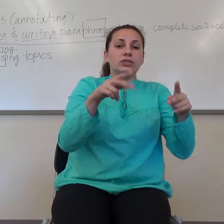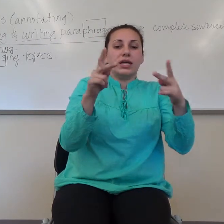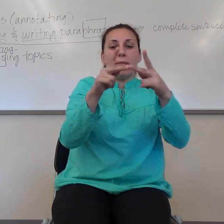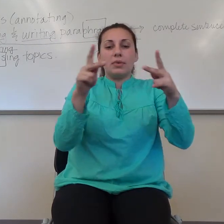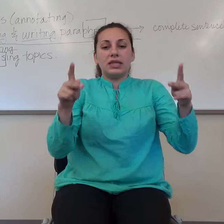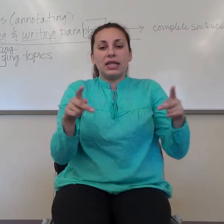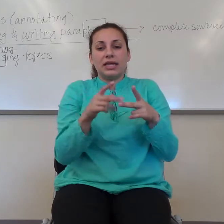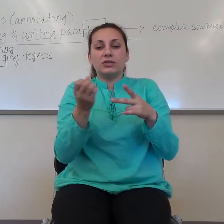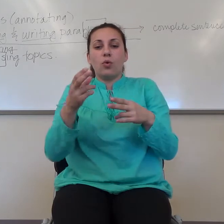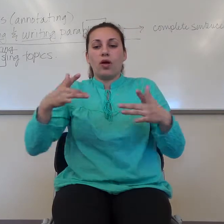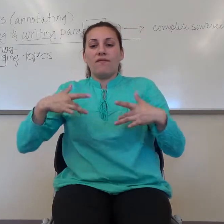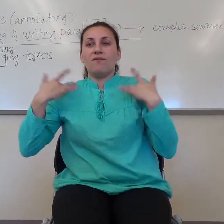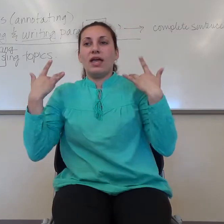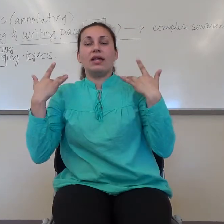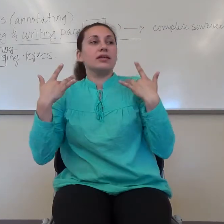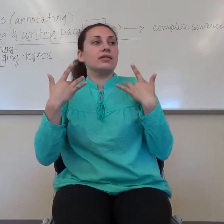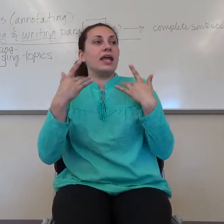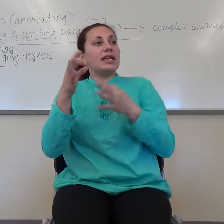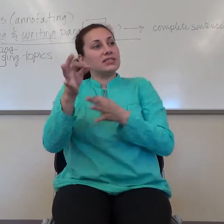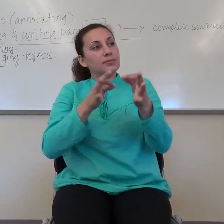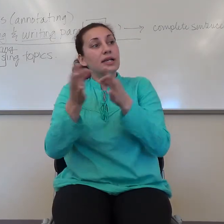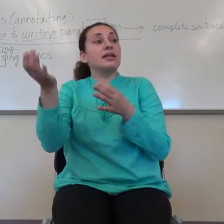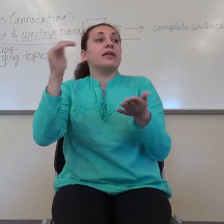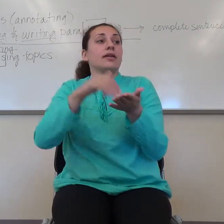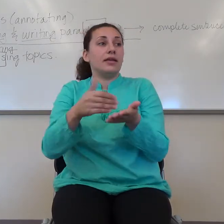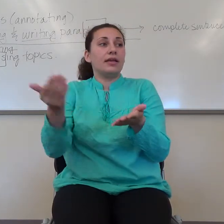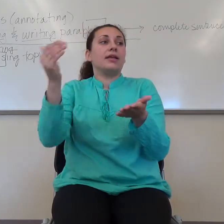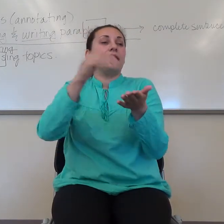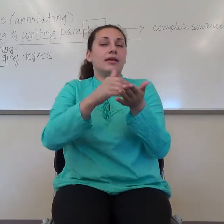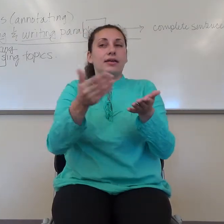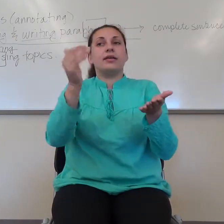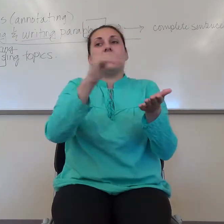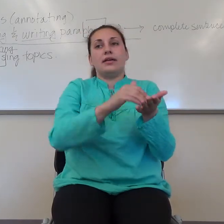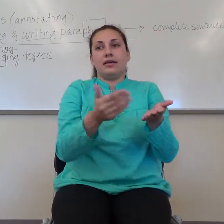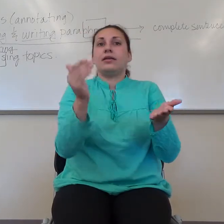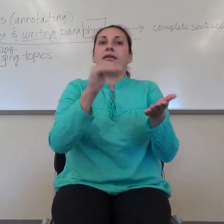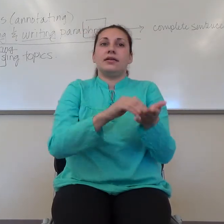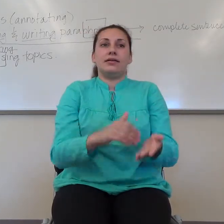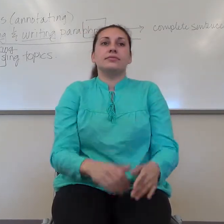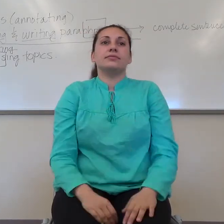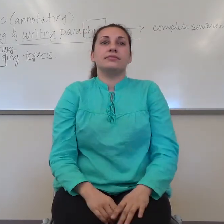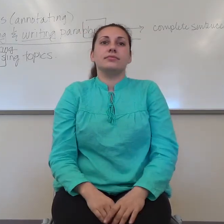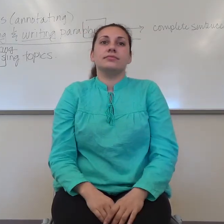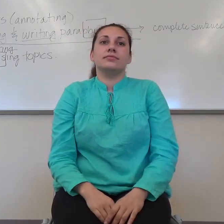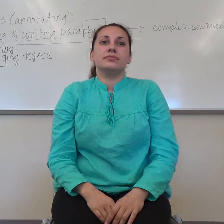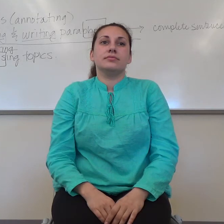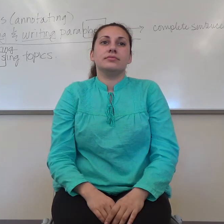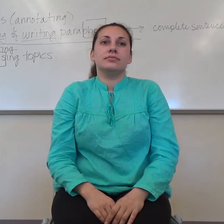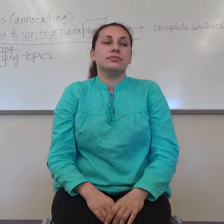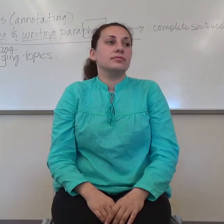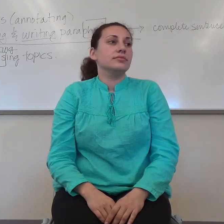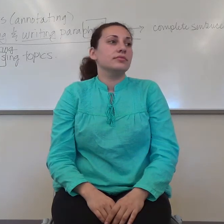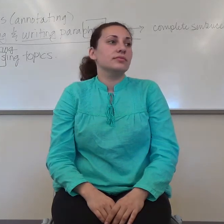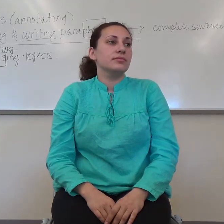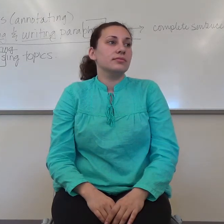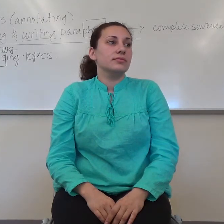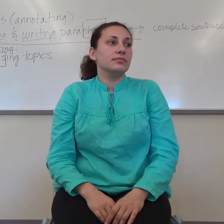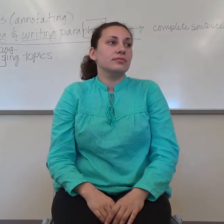repeatedly mentioned or referred to. That you guys are already